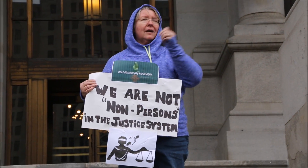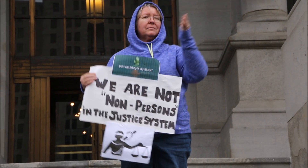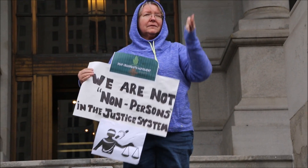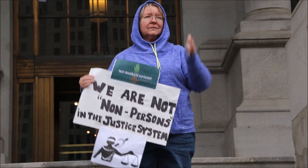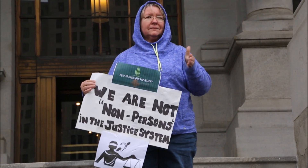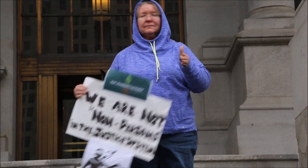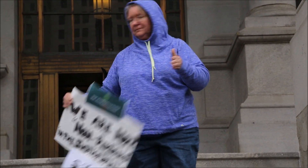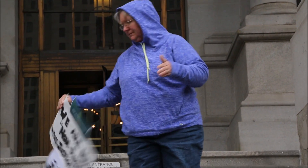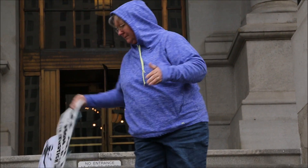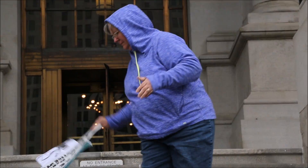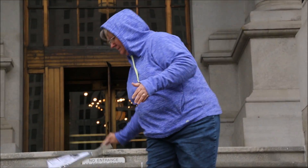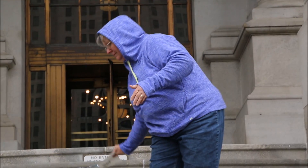Oh!